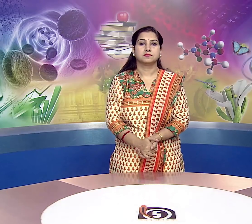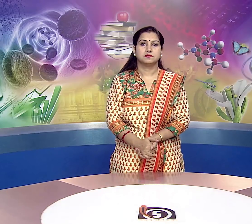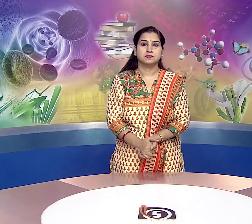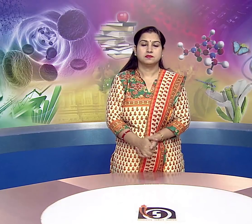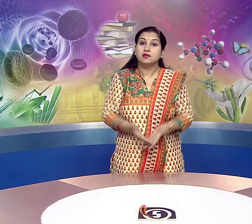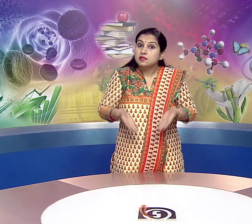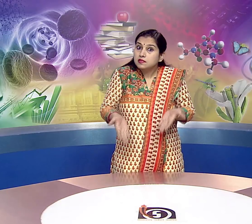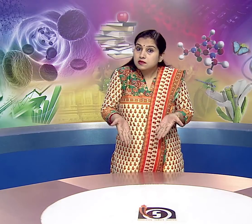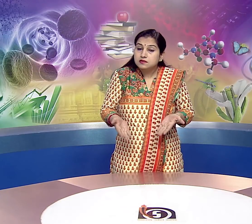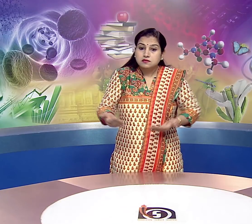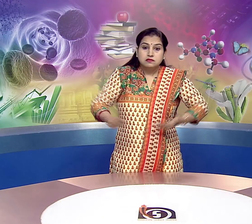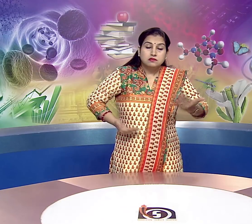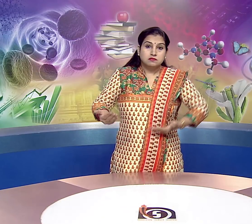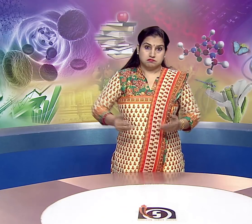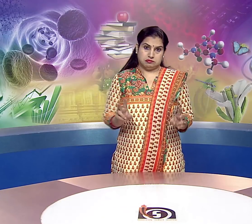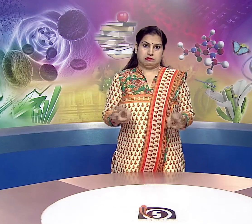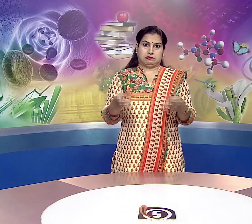This behavior was